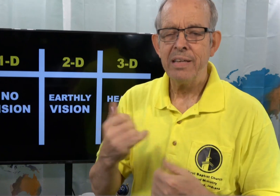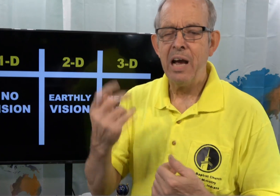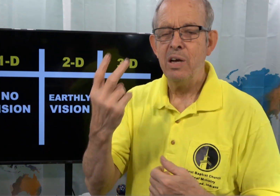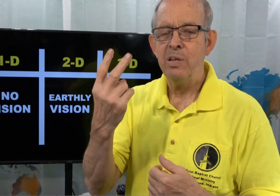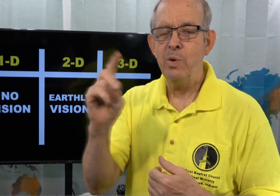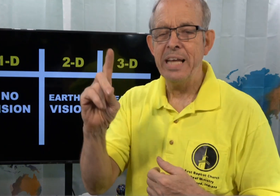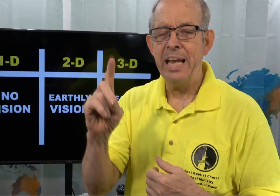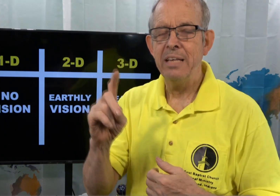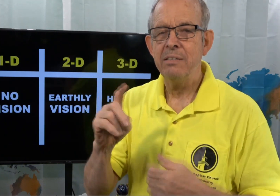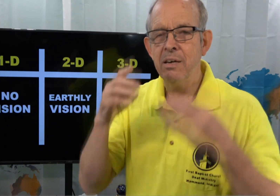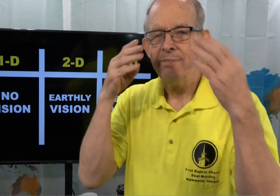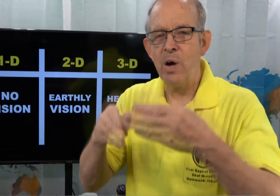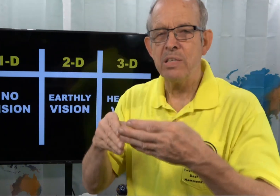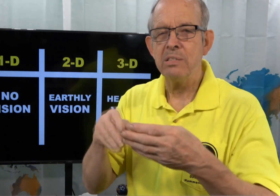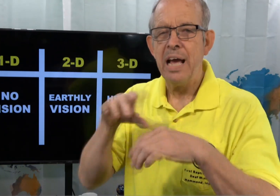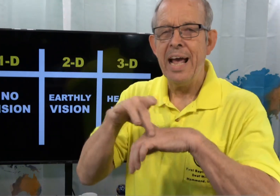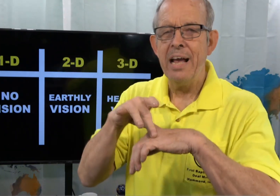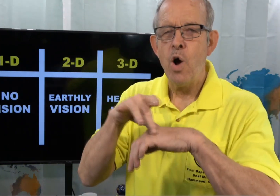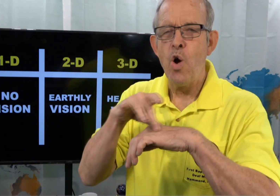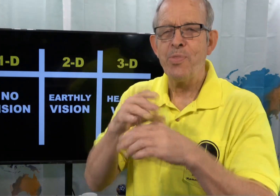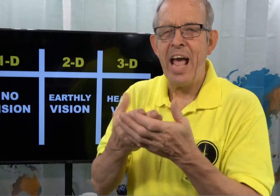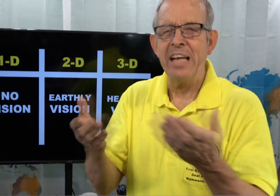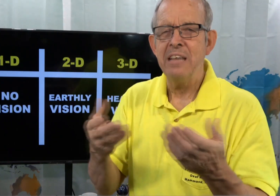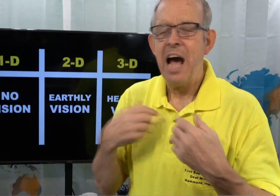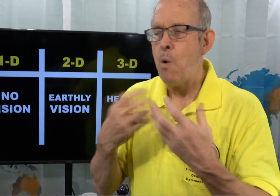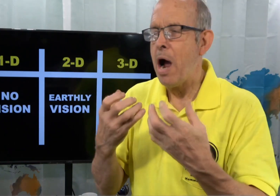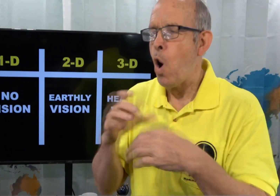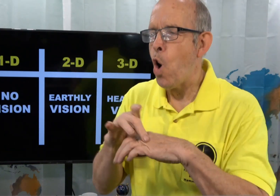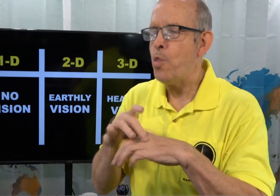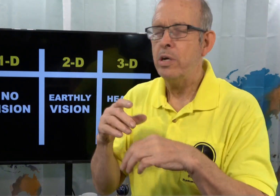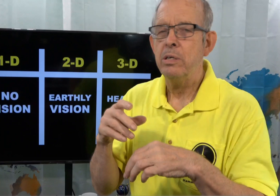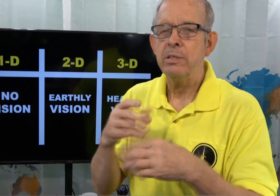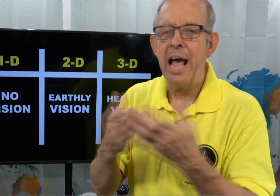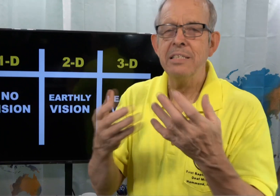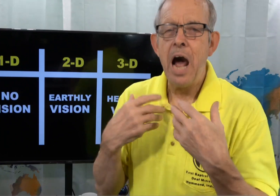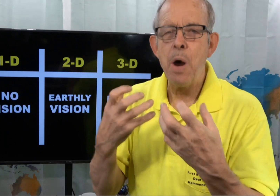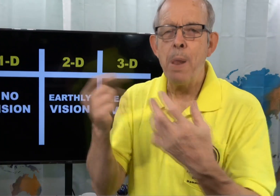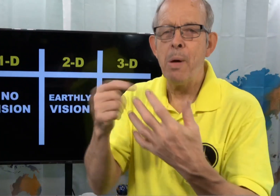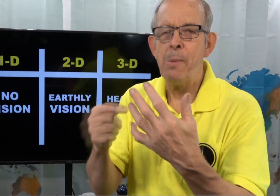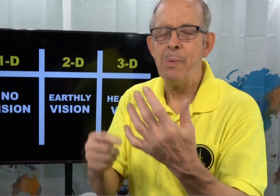Now, today, filter a earth thing. I want earth thing. I want blah, blah, blah, blah, blah.